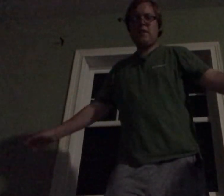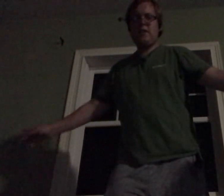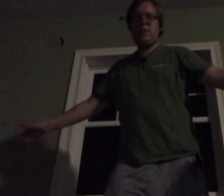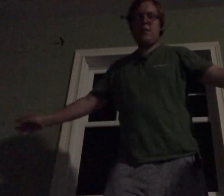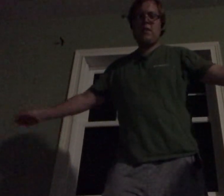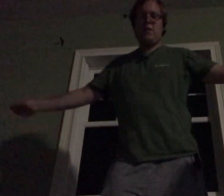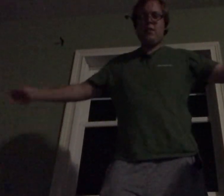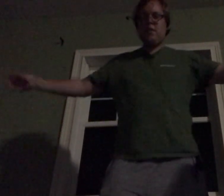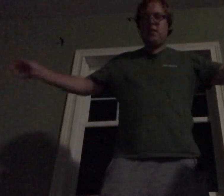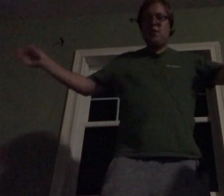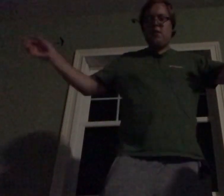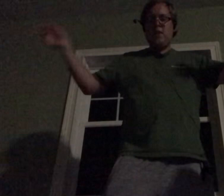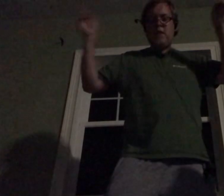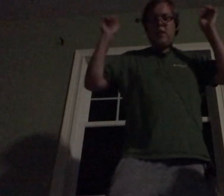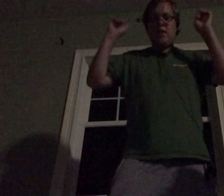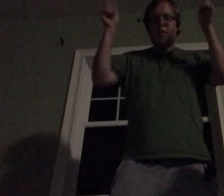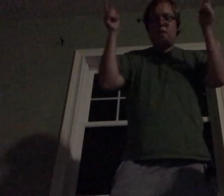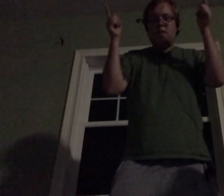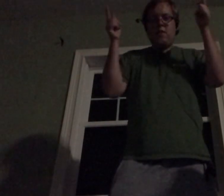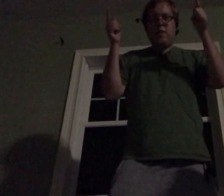promise. I see potential in you.